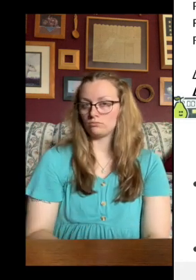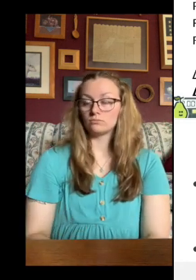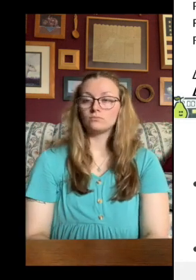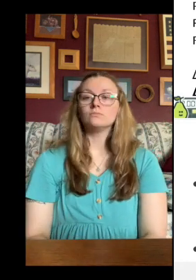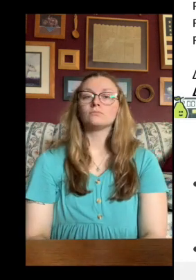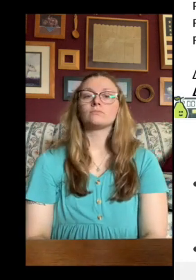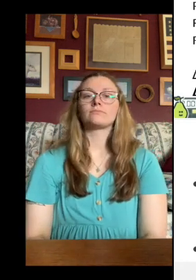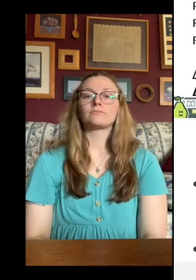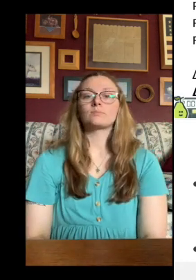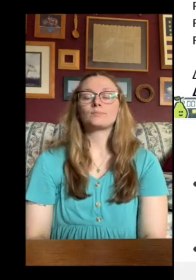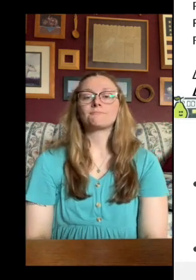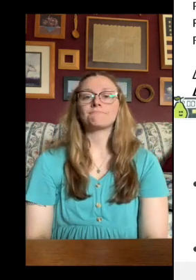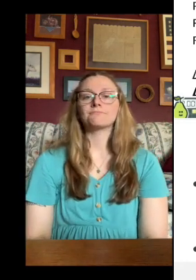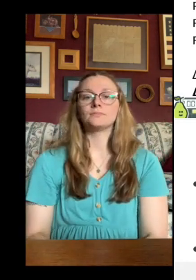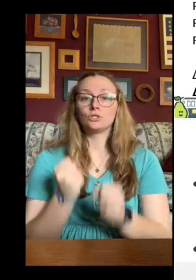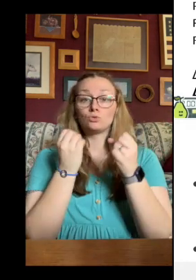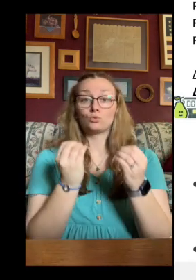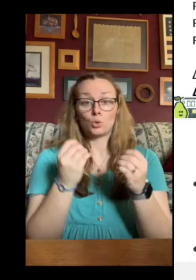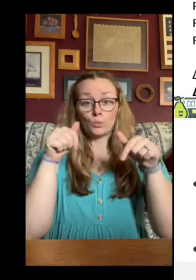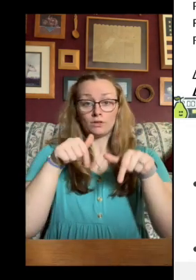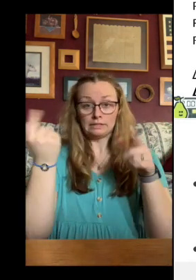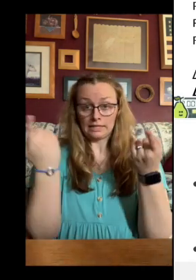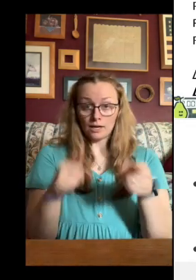So in this case, when we look at it,